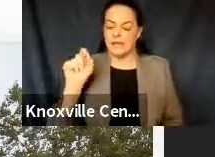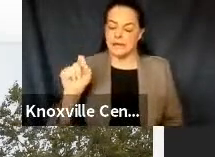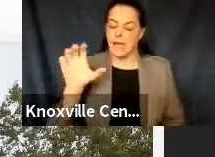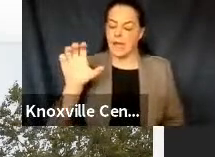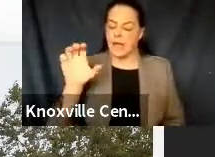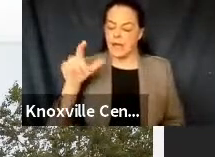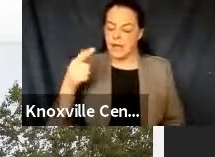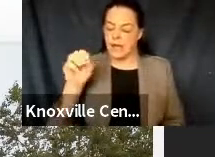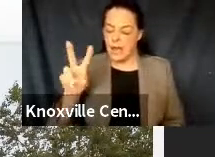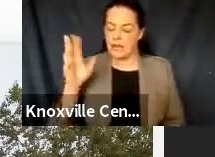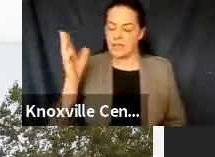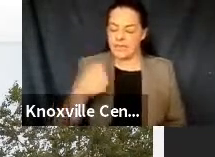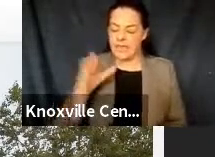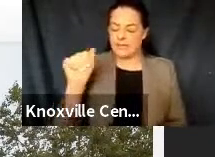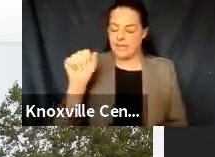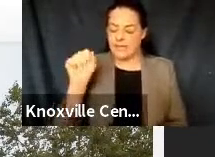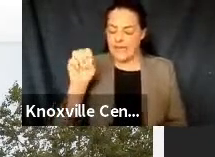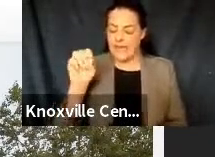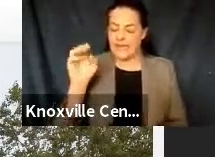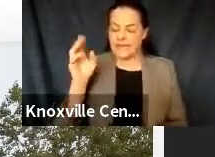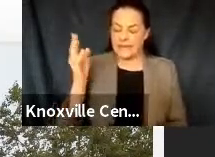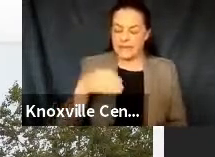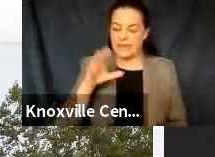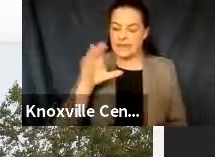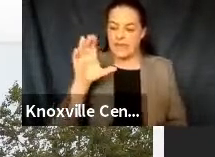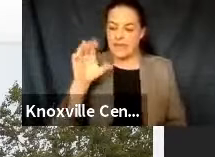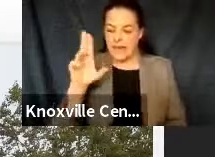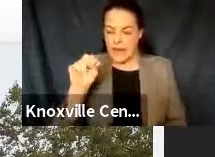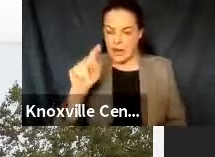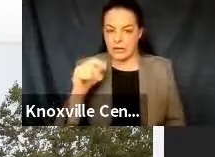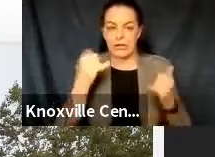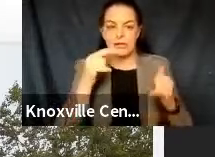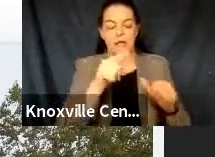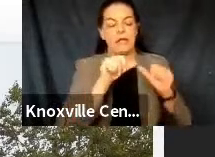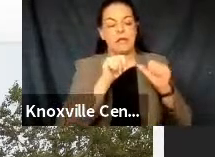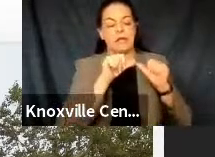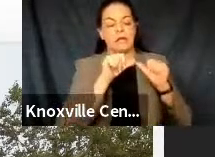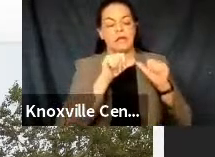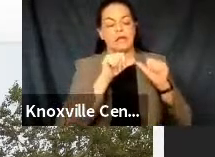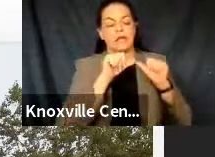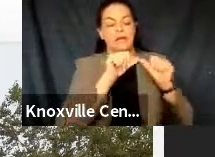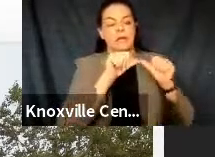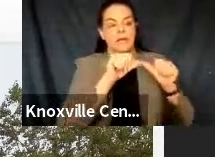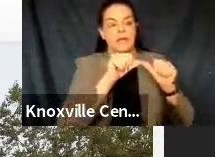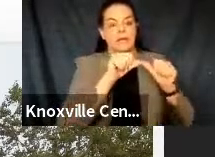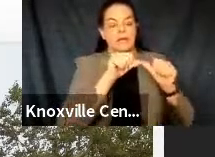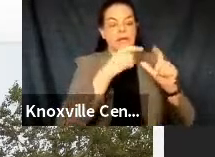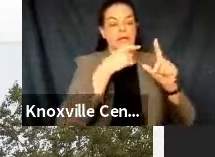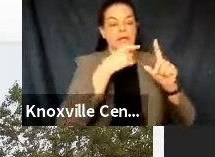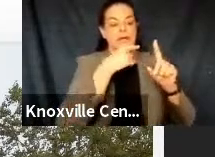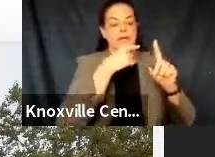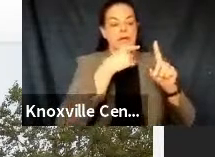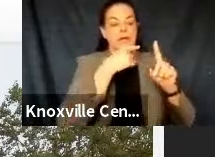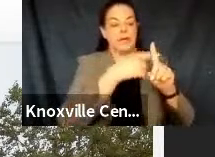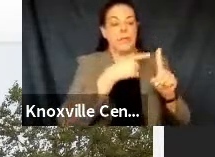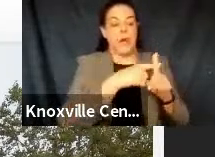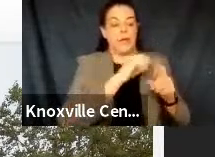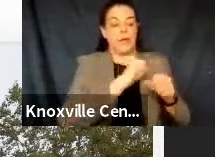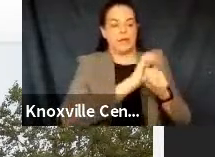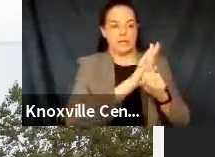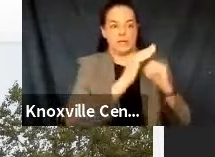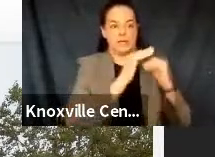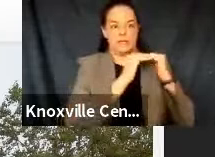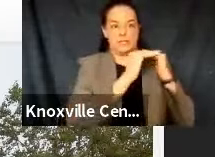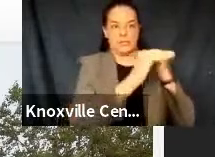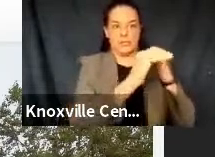covid.knoxcountytn.gov/case-count. And moving to the first benchmark, sustained reduction or stability in new cases for 14 days. Over